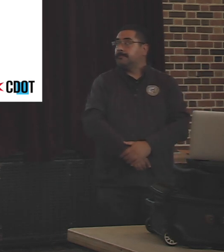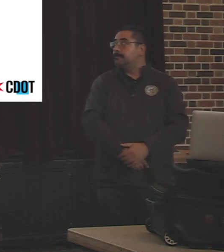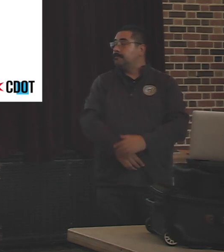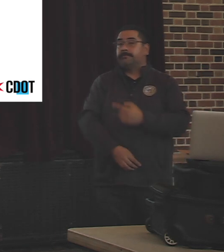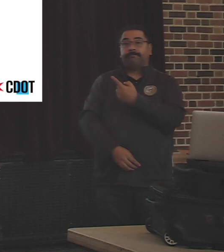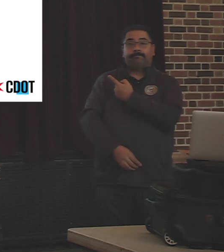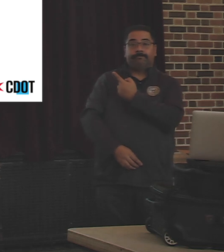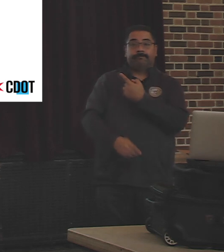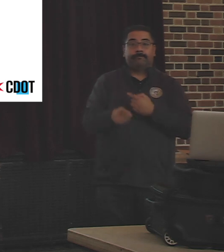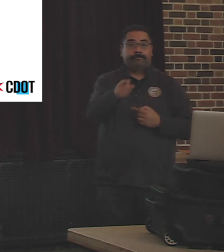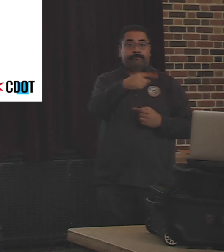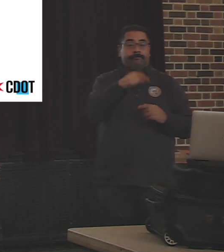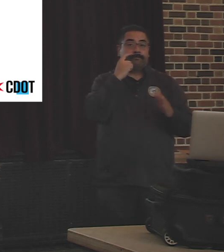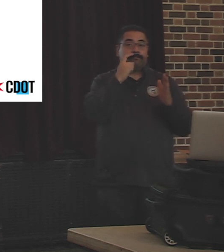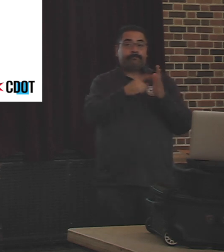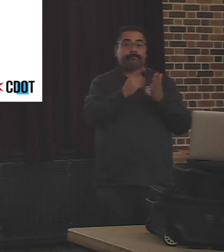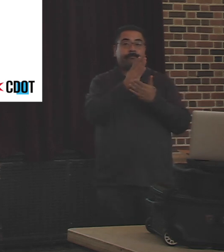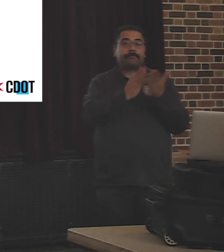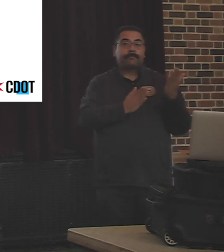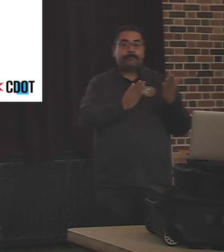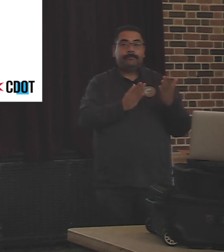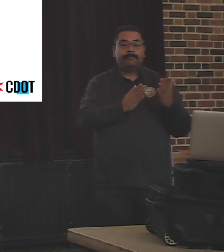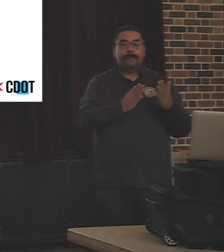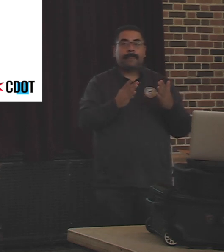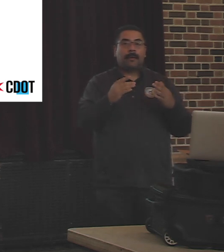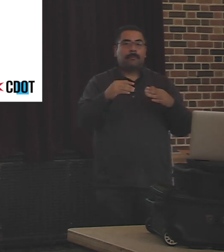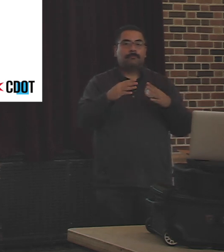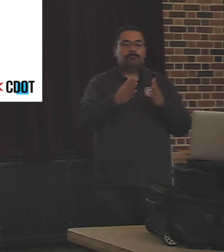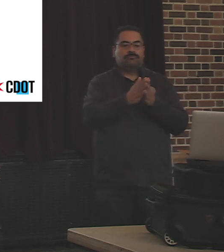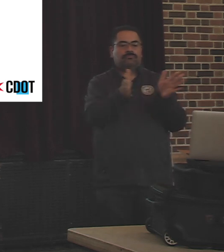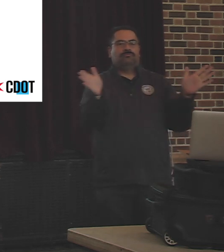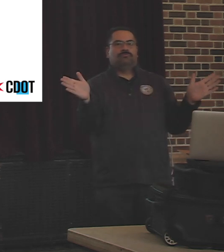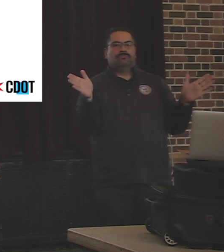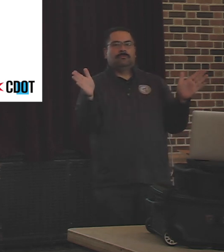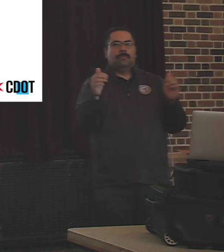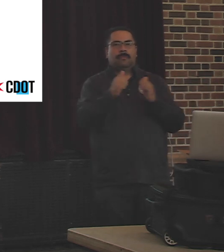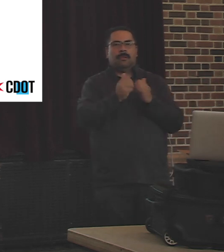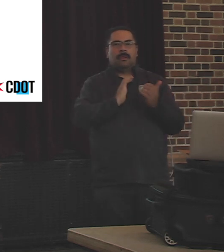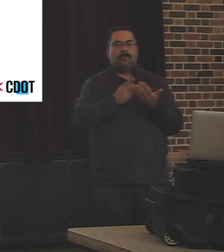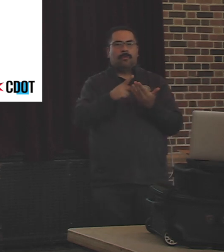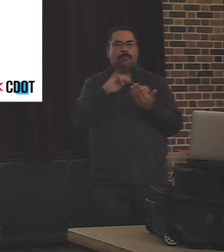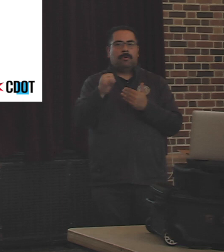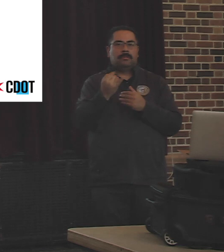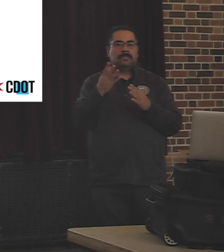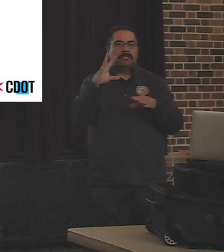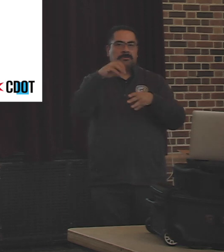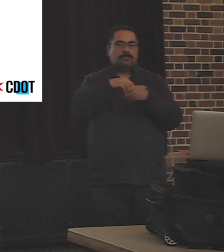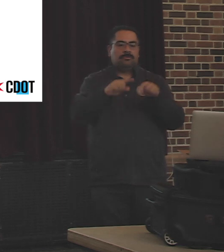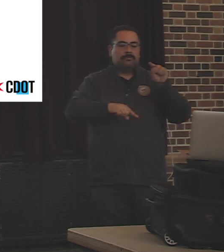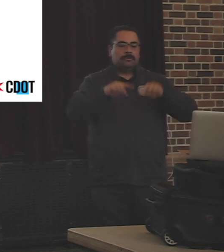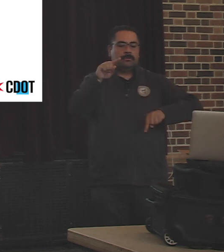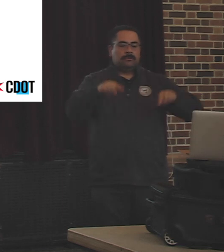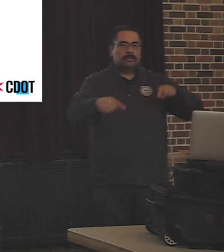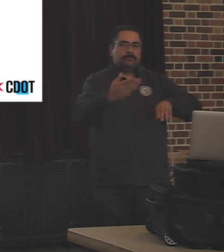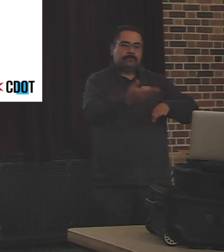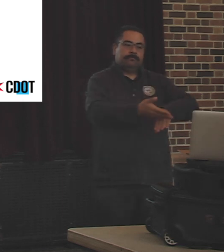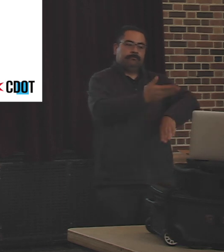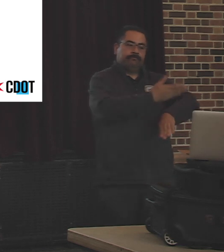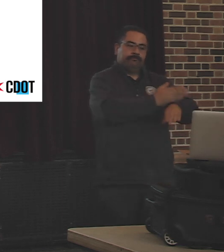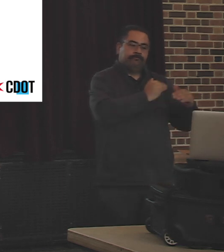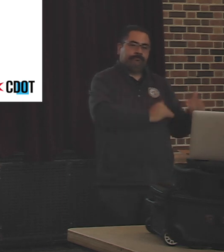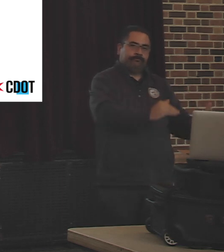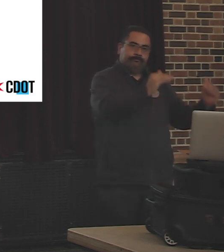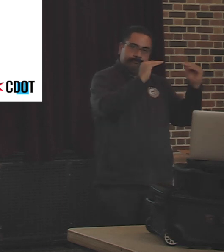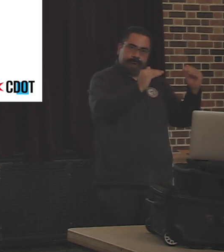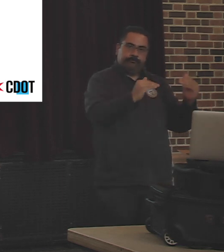Here you can see some of the scope within our project, which includes a variety of improvements, such